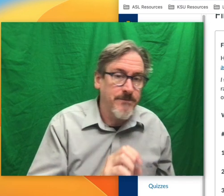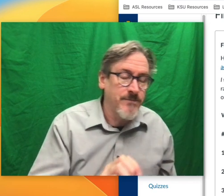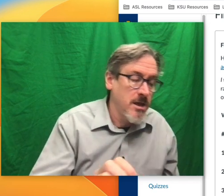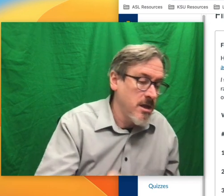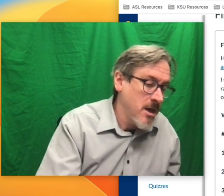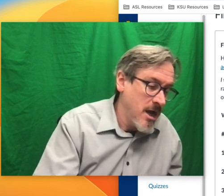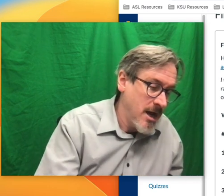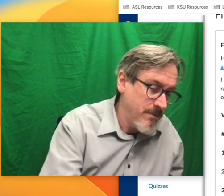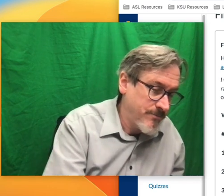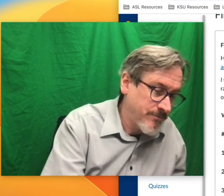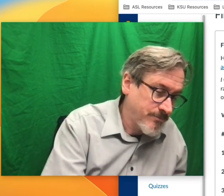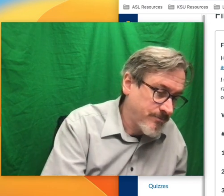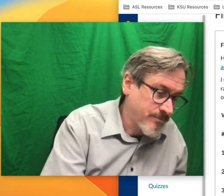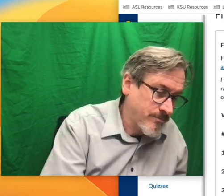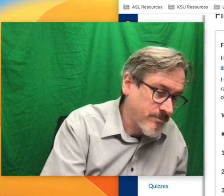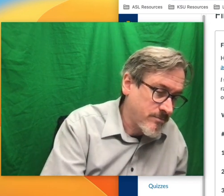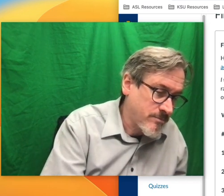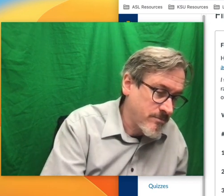sorry.